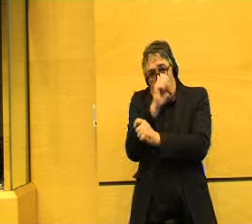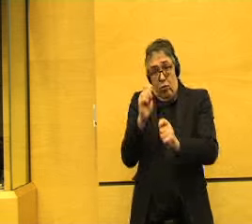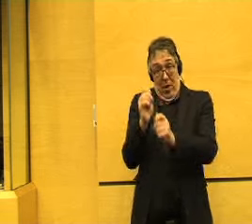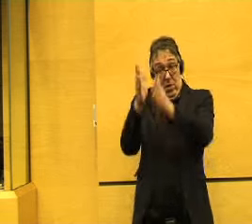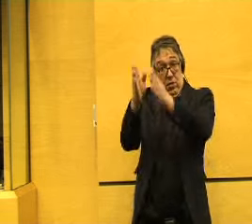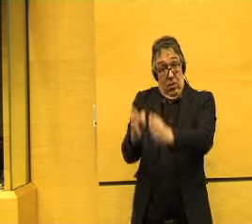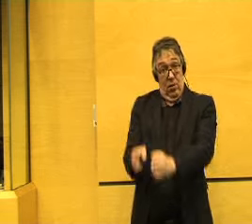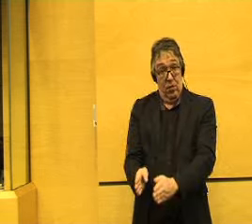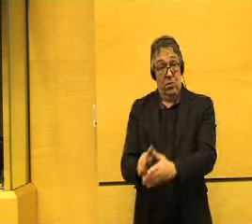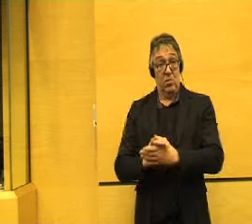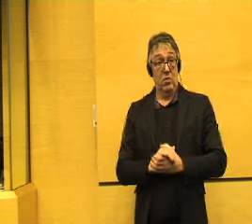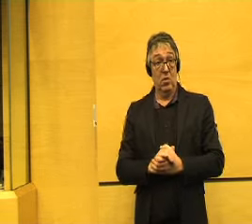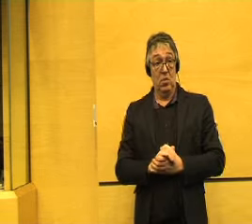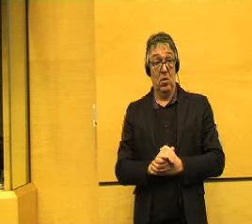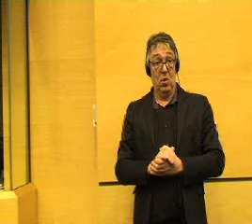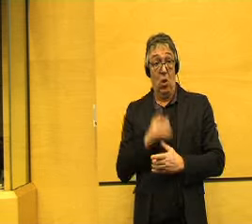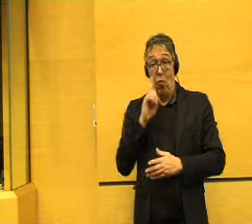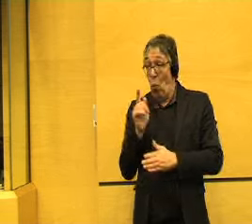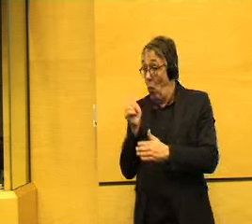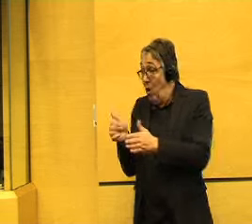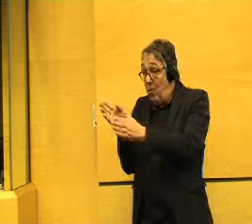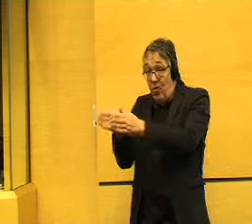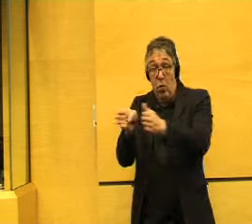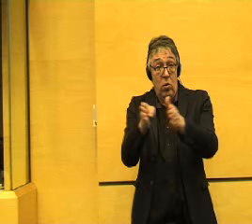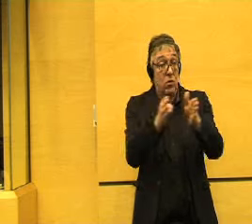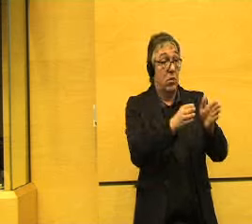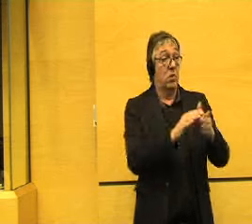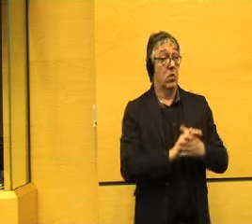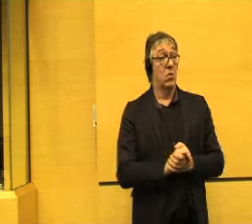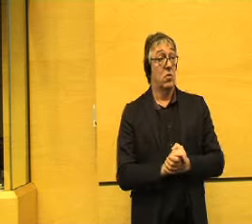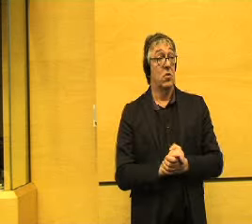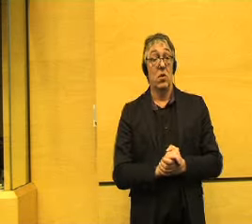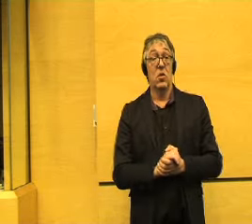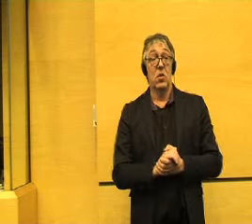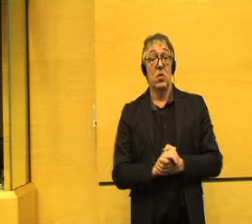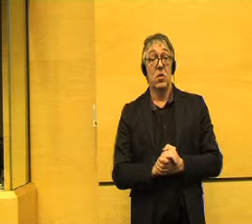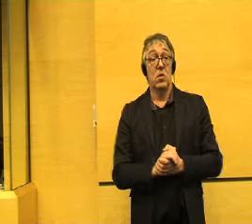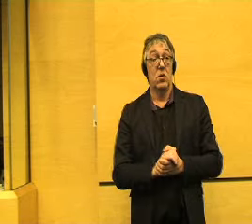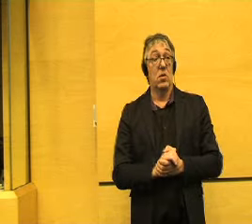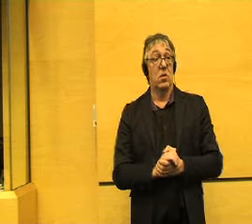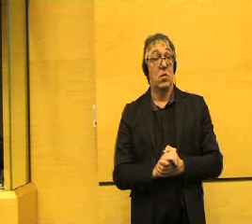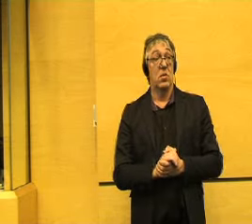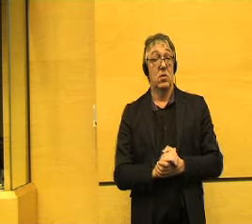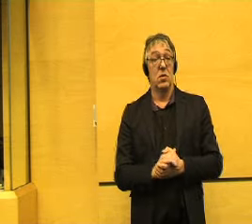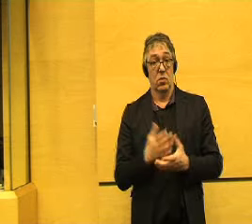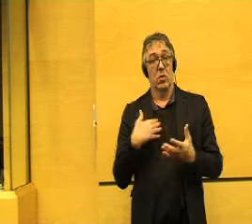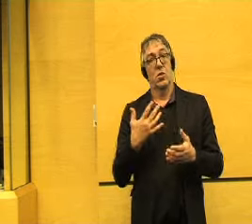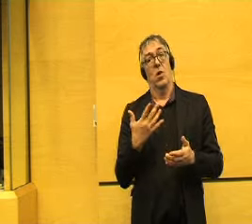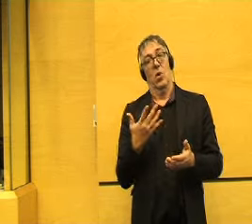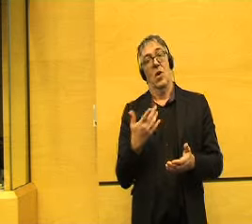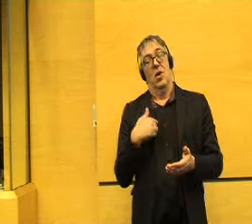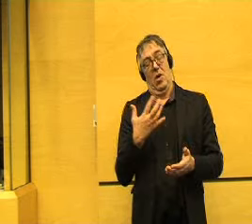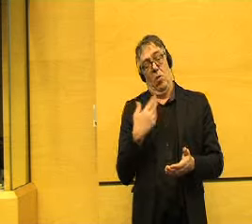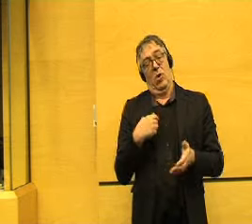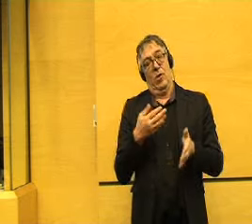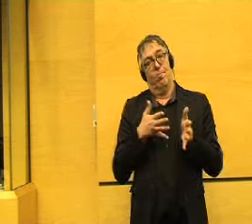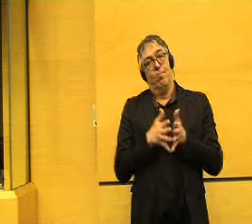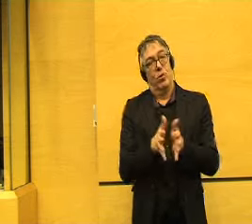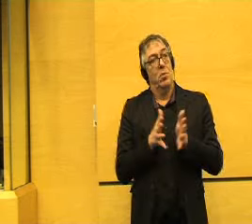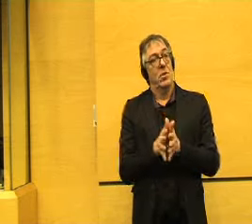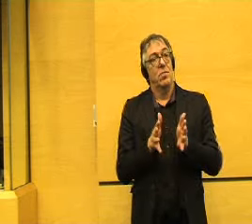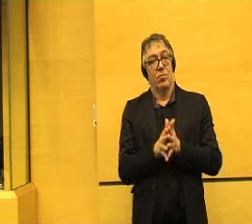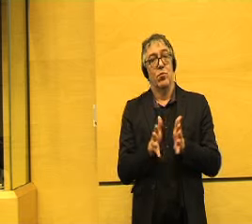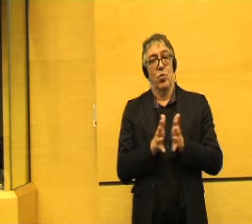for my colleagues and everyone. I would like to understand. I would like to give an explanation to the